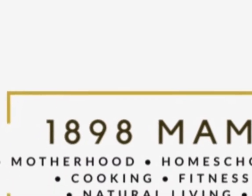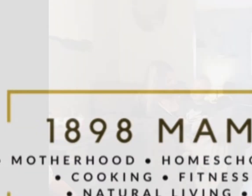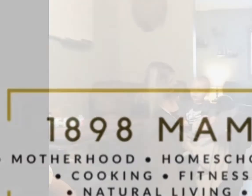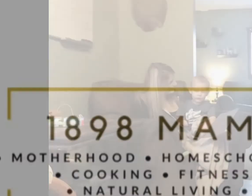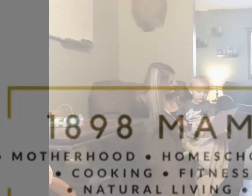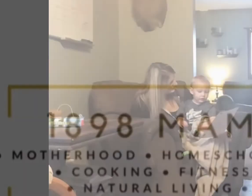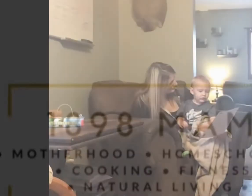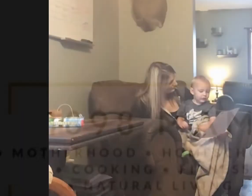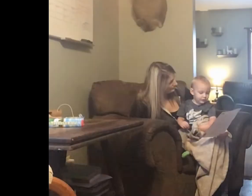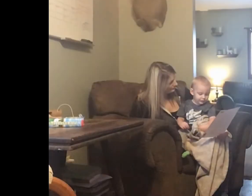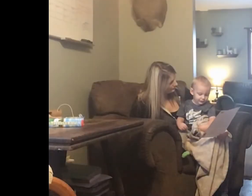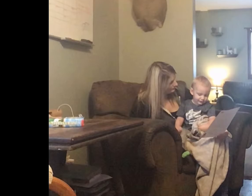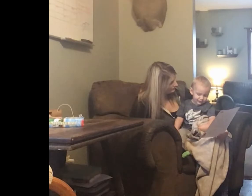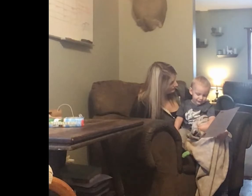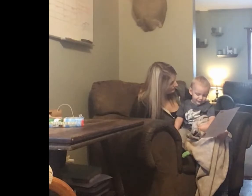Eat.